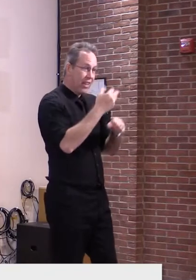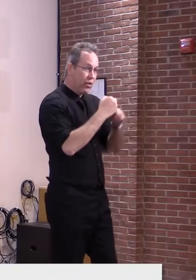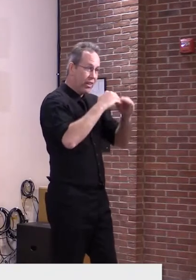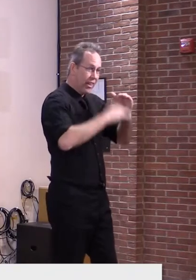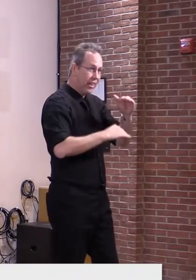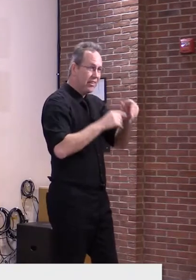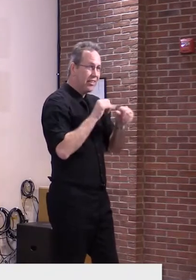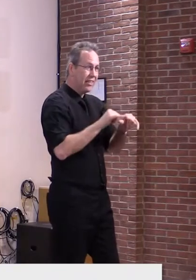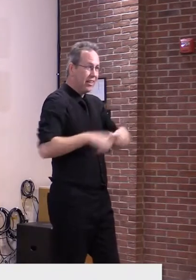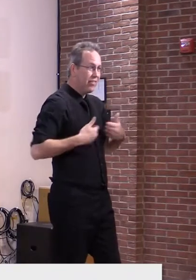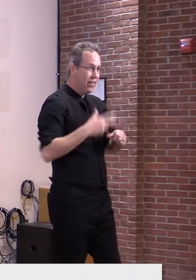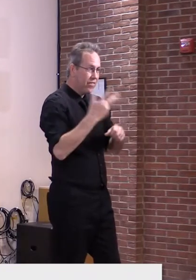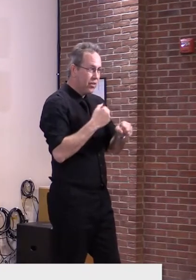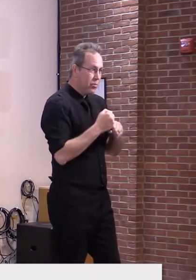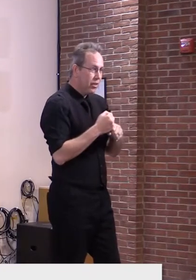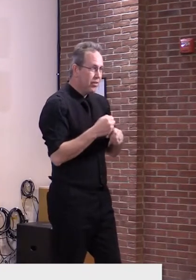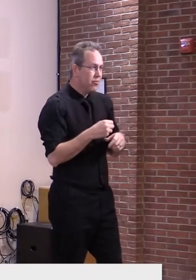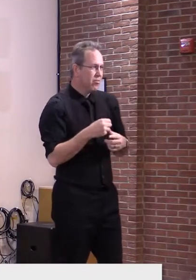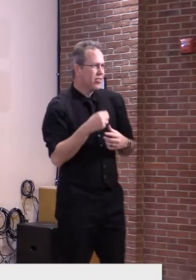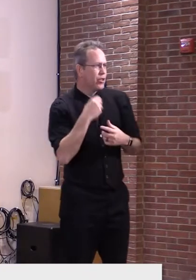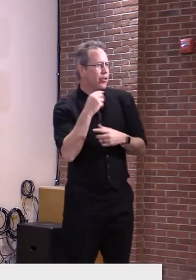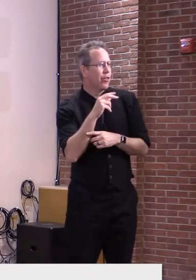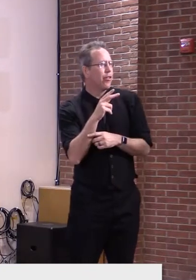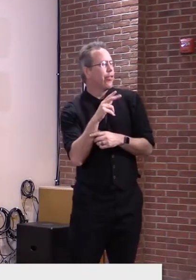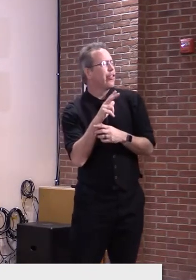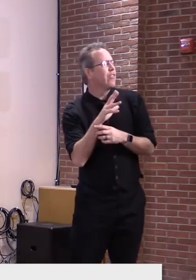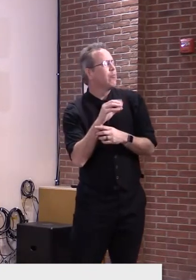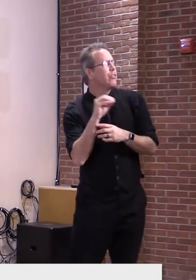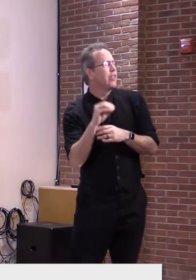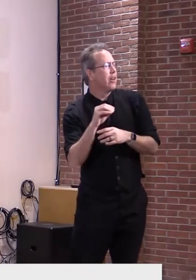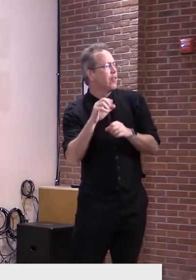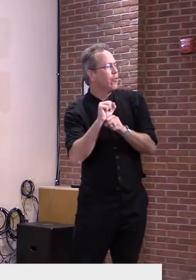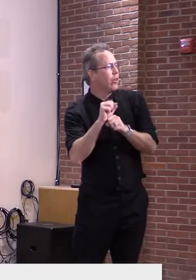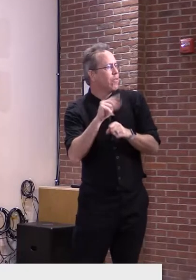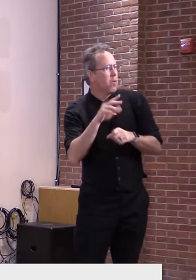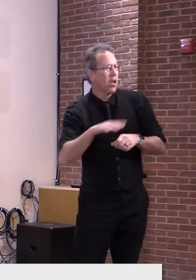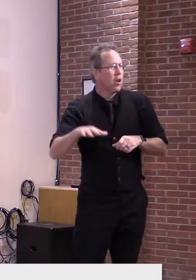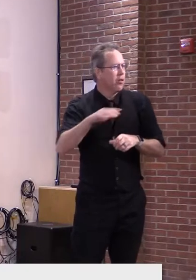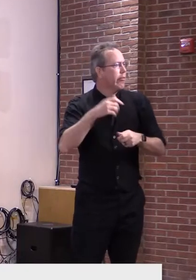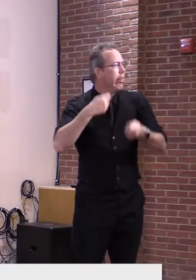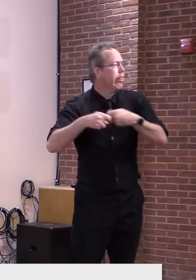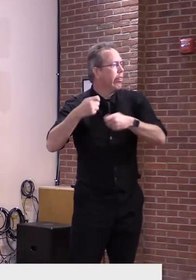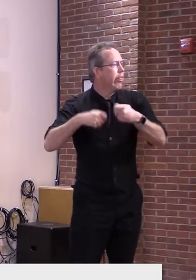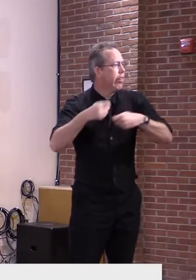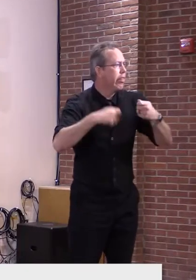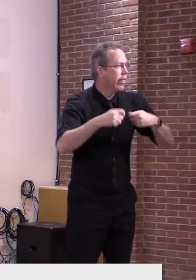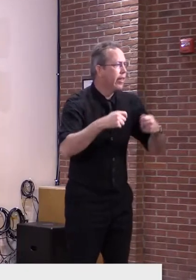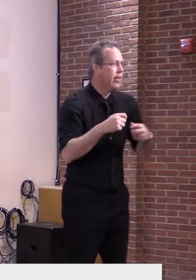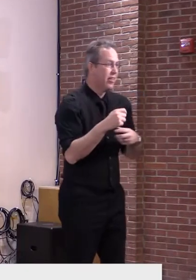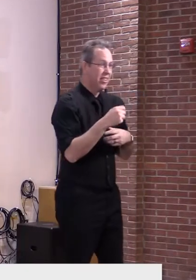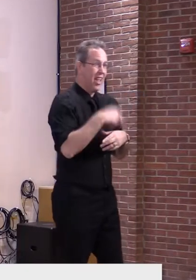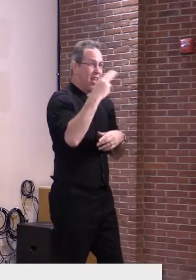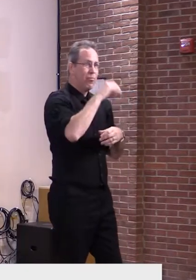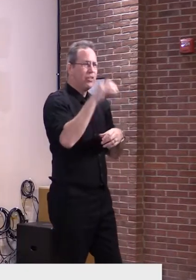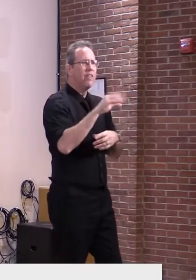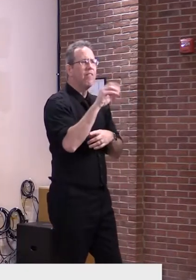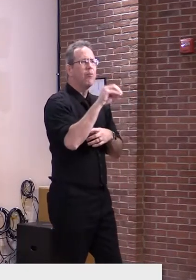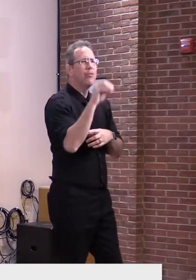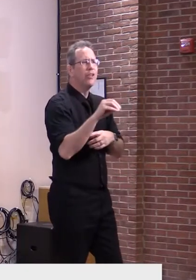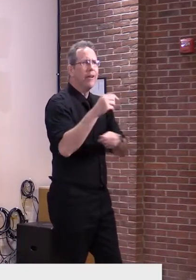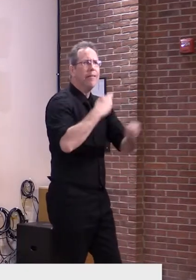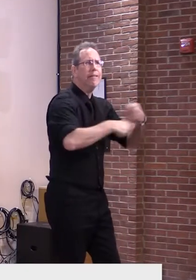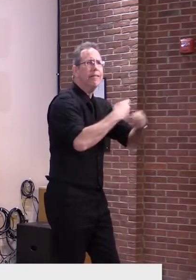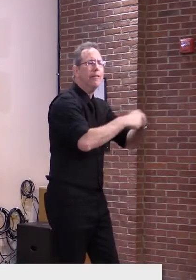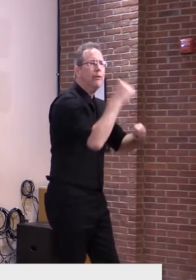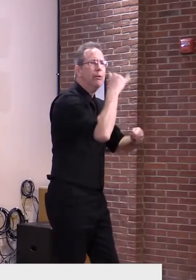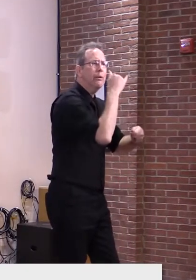up 35% of the workforce, but half of the turnover. Now that's significant. We have a workforce of about 8,000